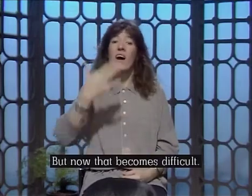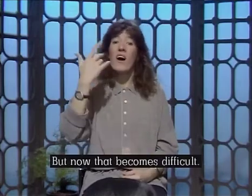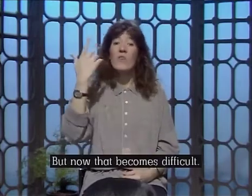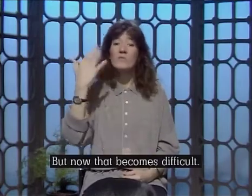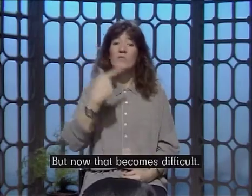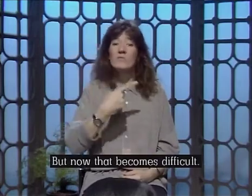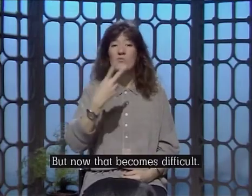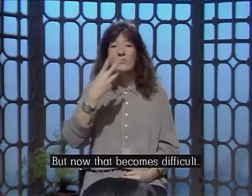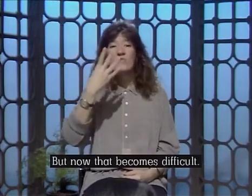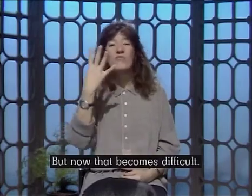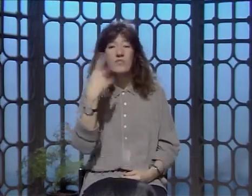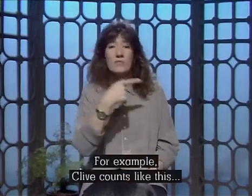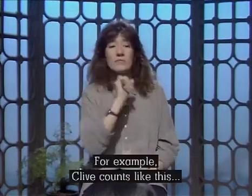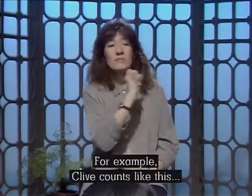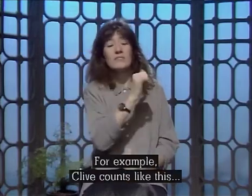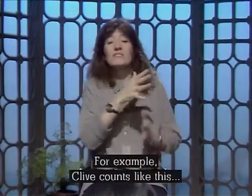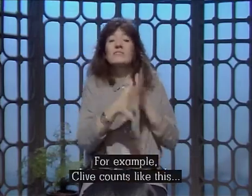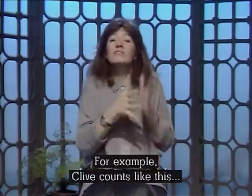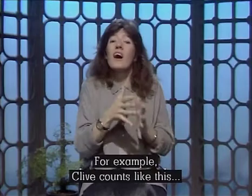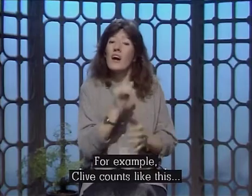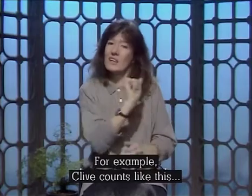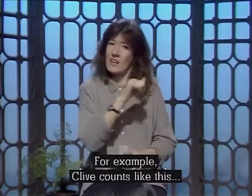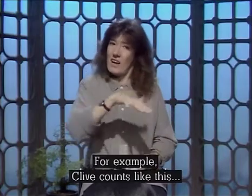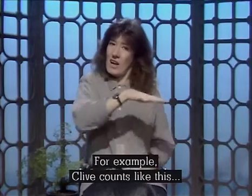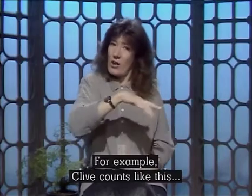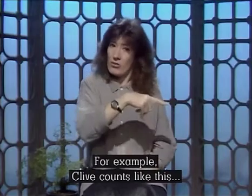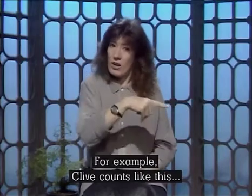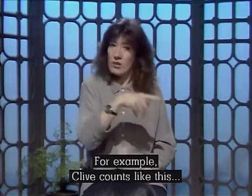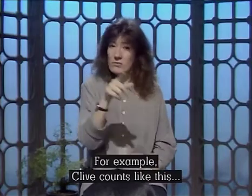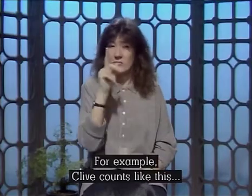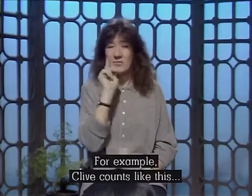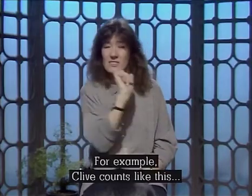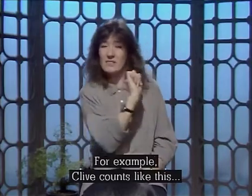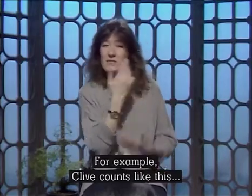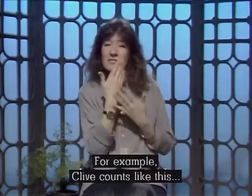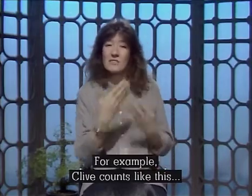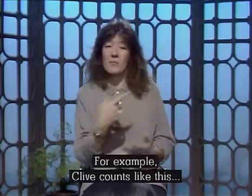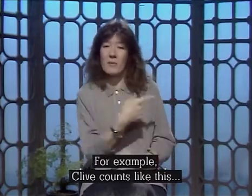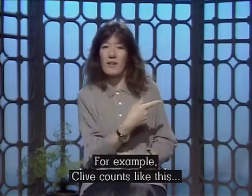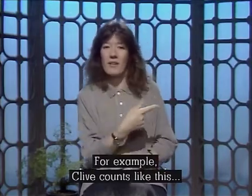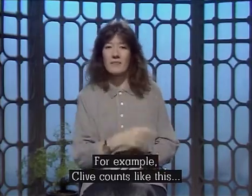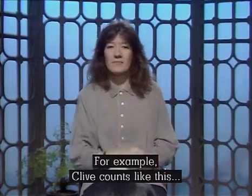that becomes difficult. For example, Clive counts like this.